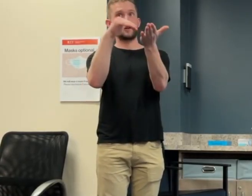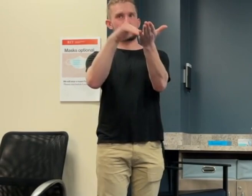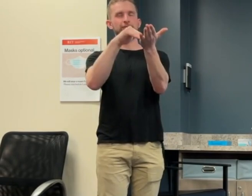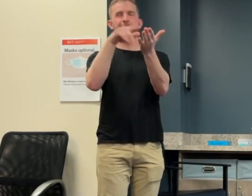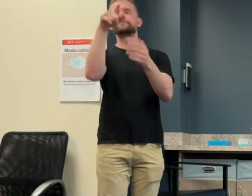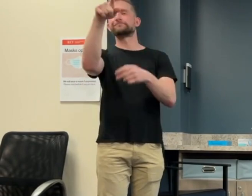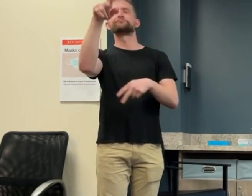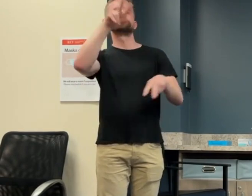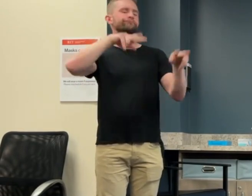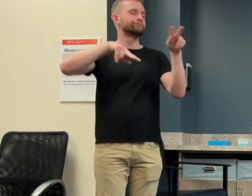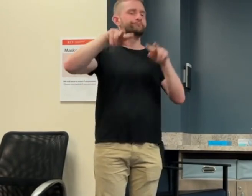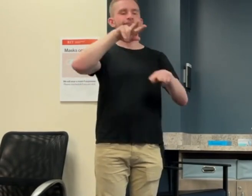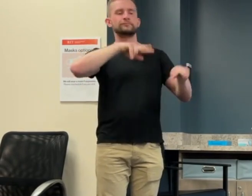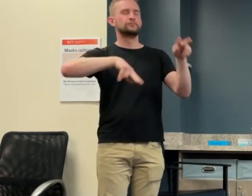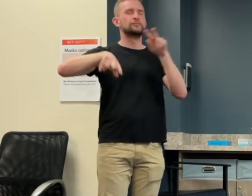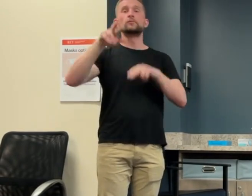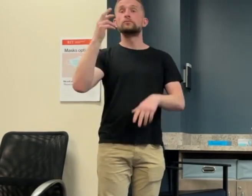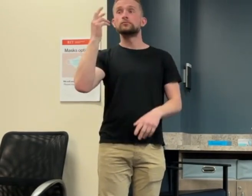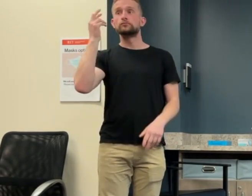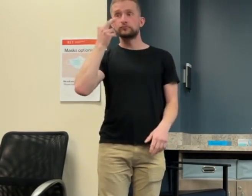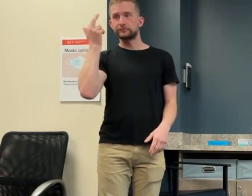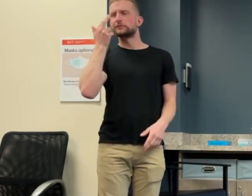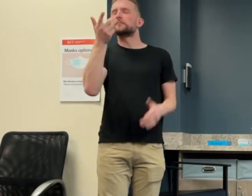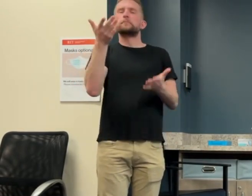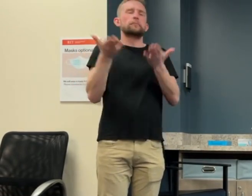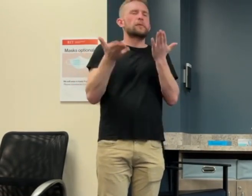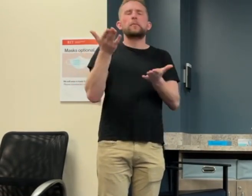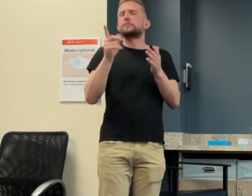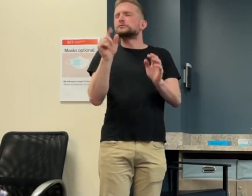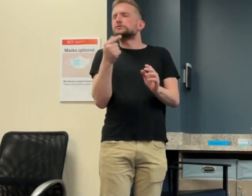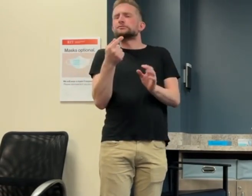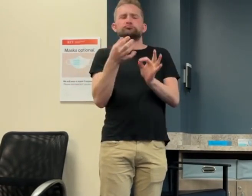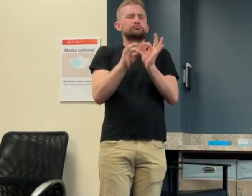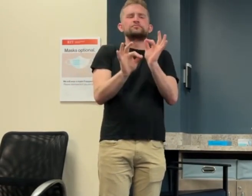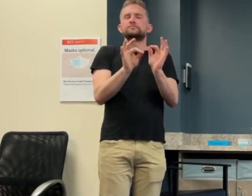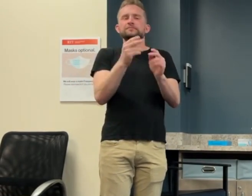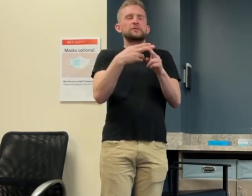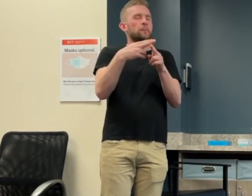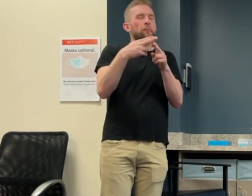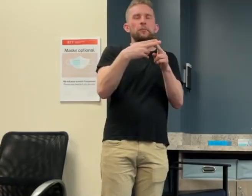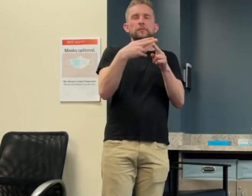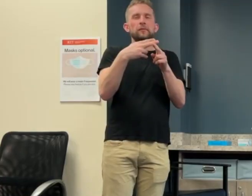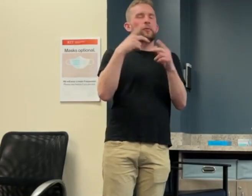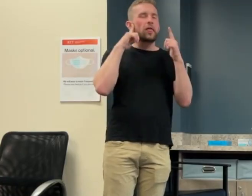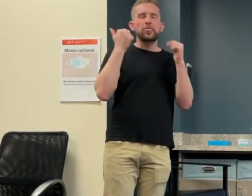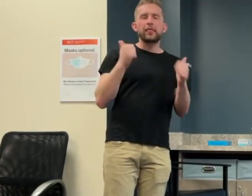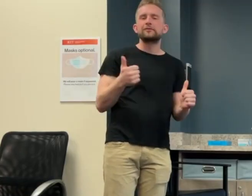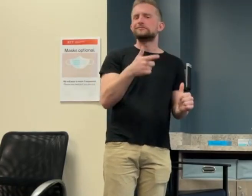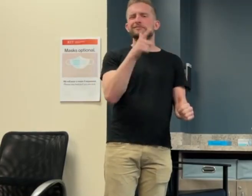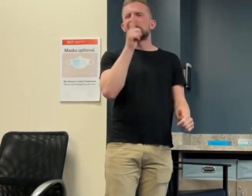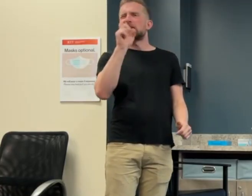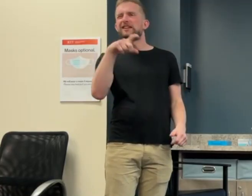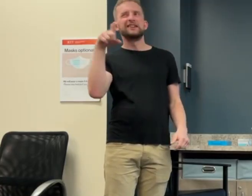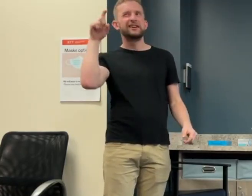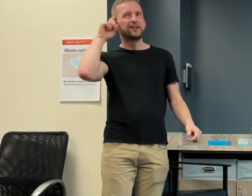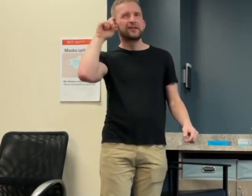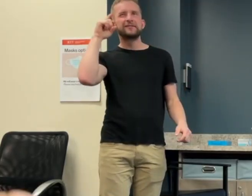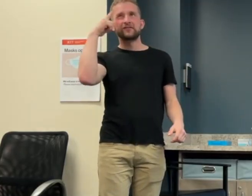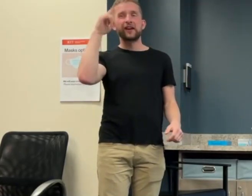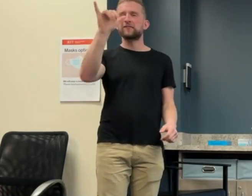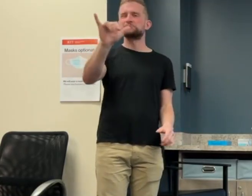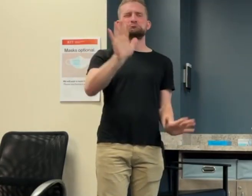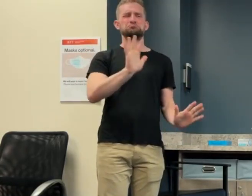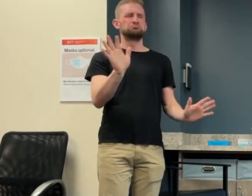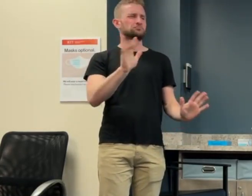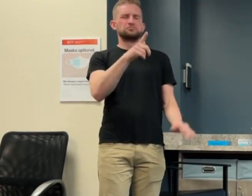it's possible that it's a temporary hearing loss that can be resolved without hearing aids. So they might not need me, and that's okay.